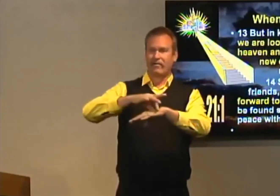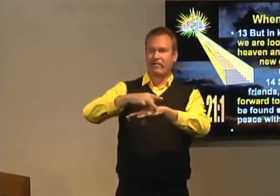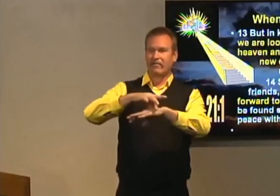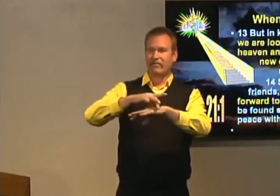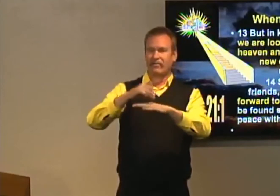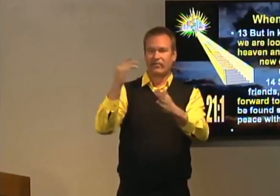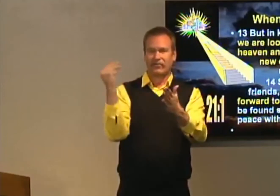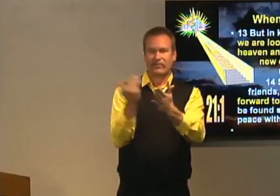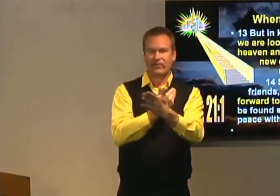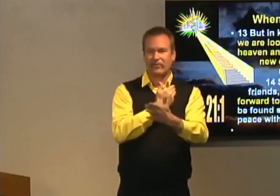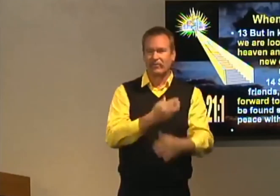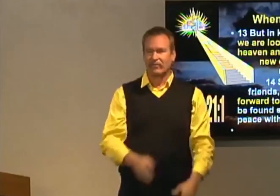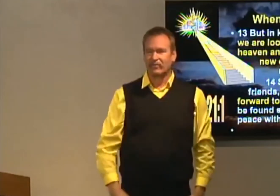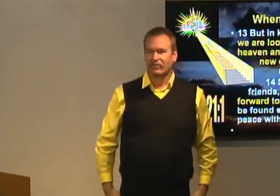a new earth.